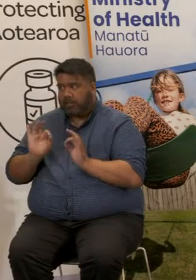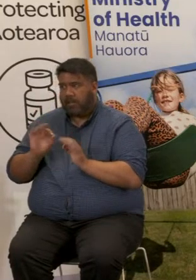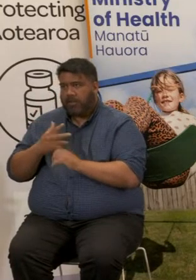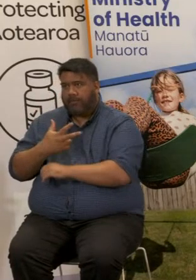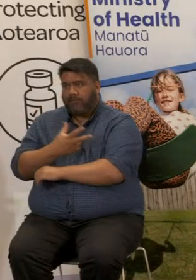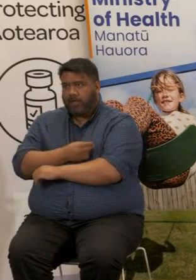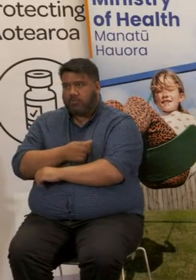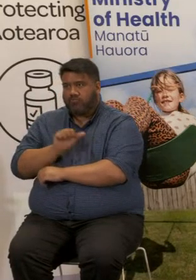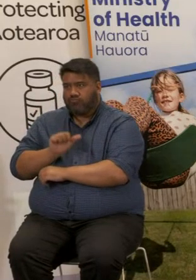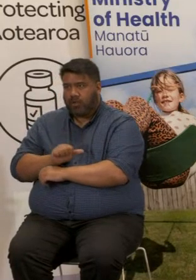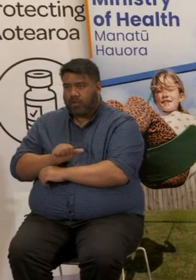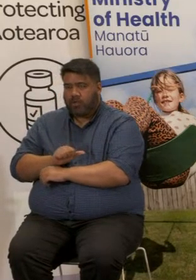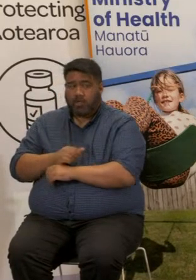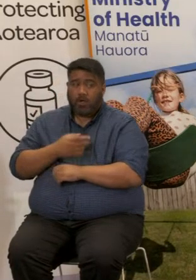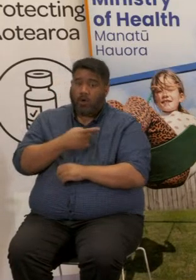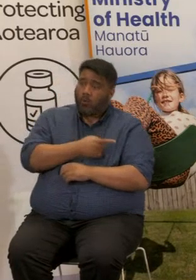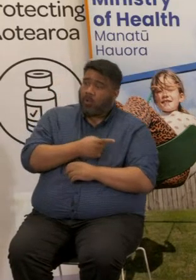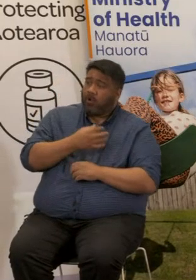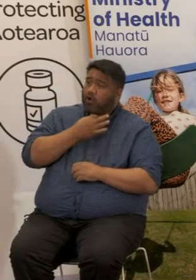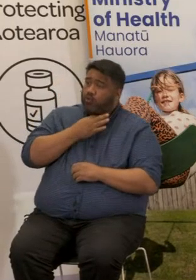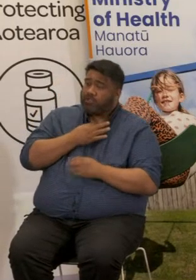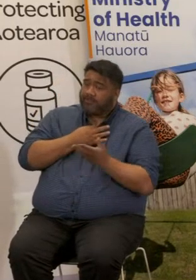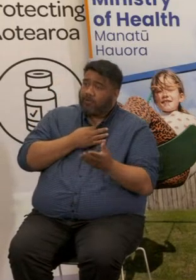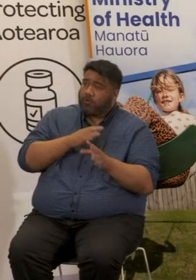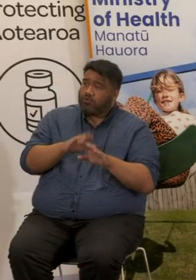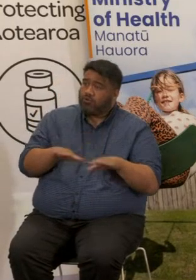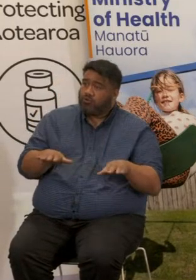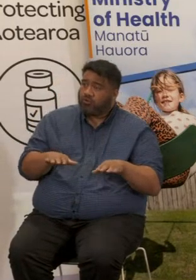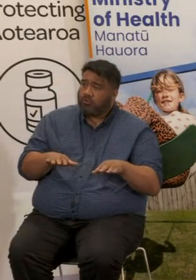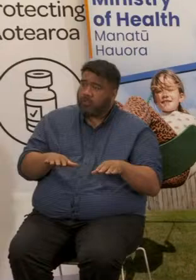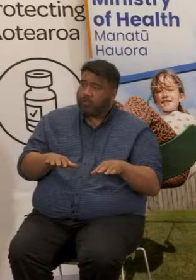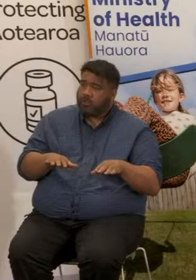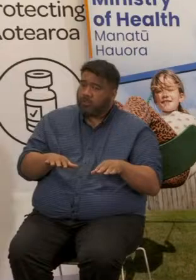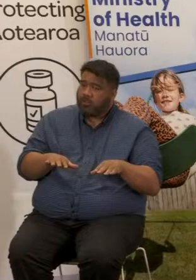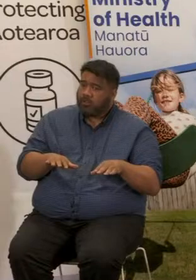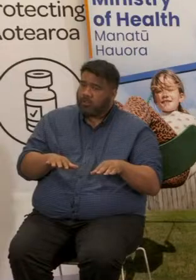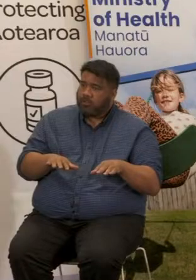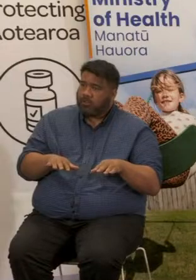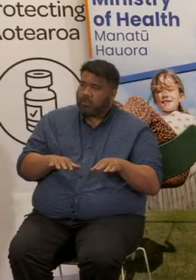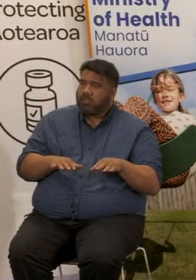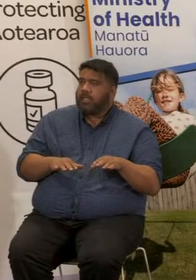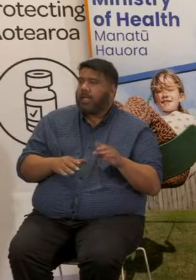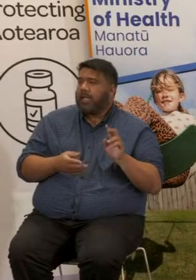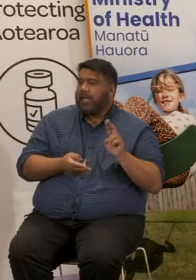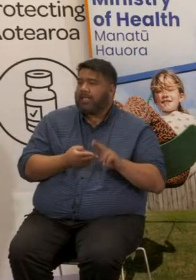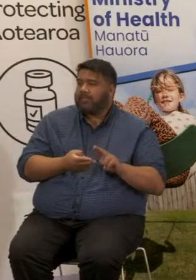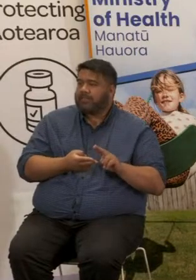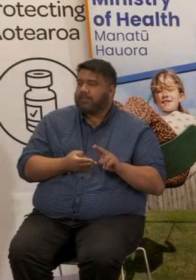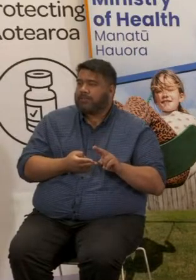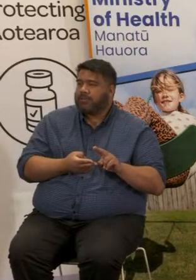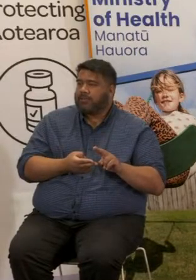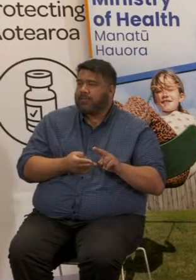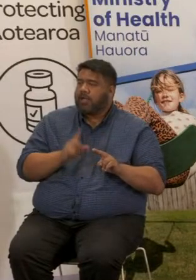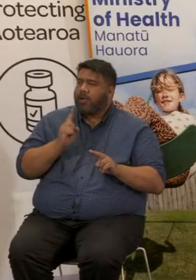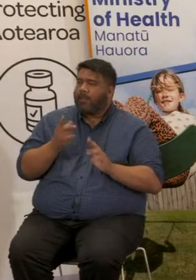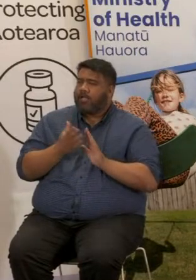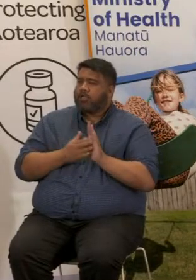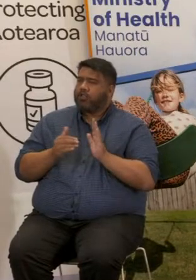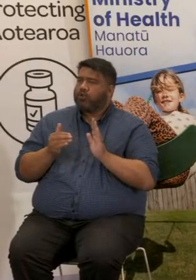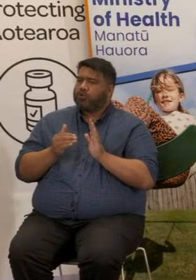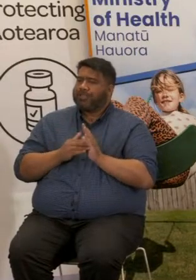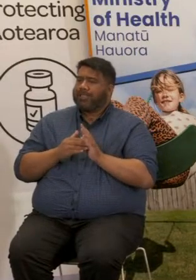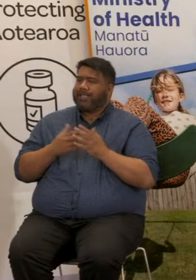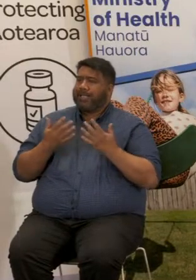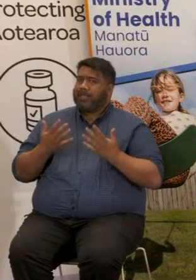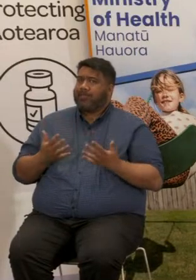the relative risk to a child is much lower than the relative risk to an adult, but because New Zealand is non-immune, all our children